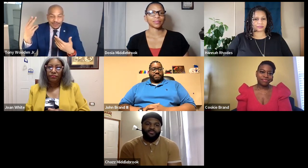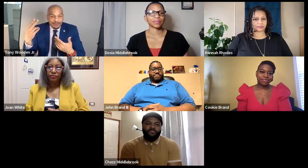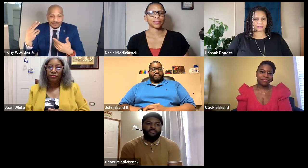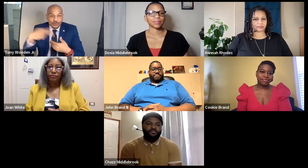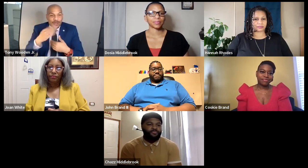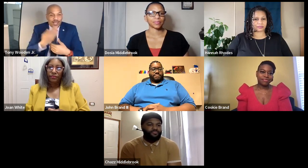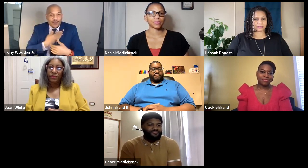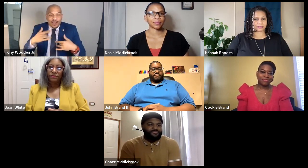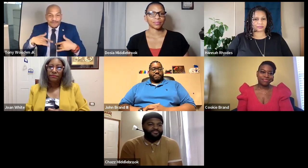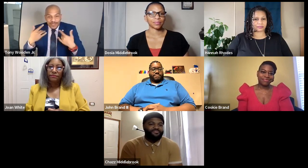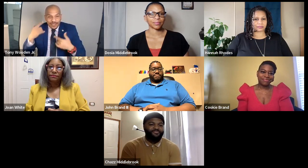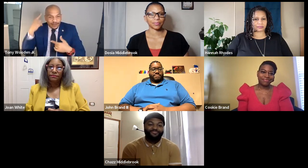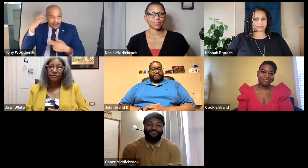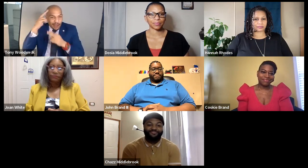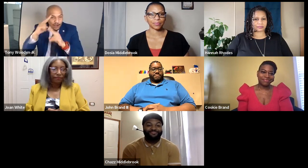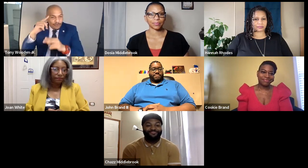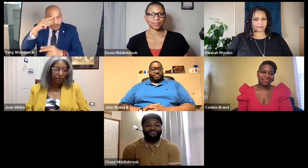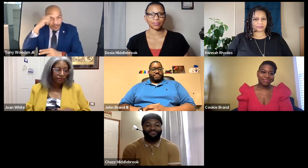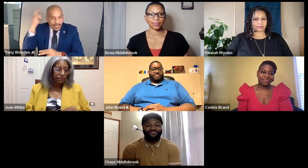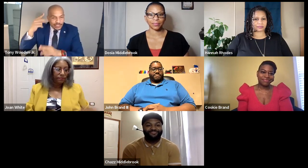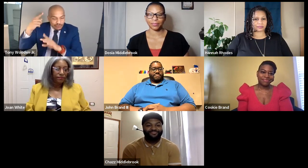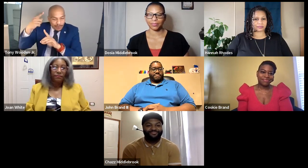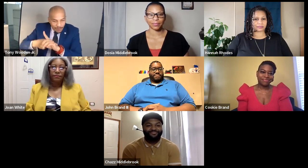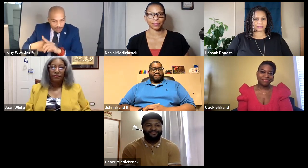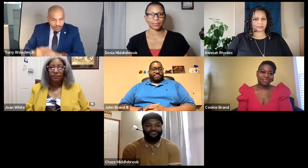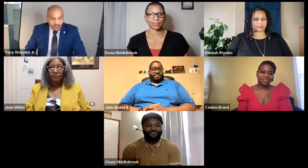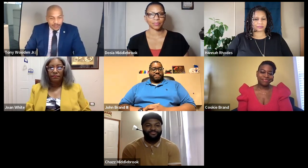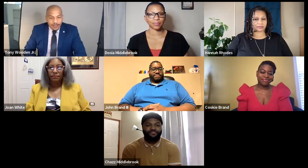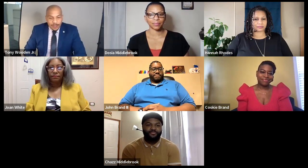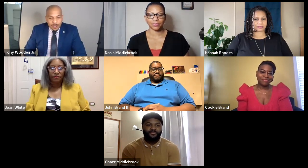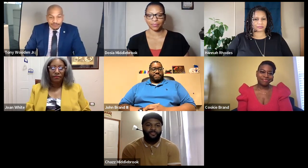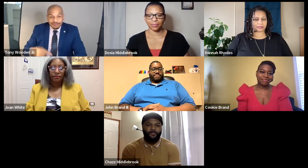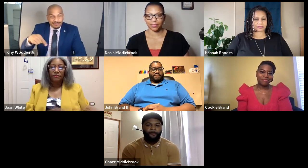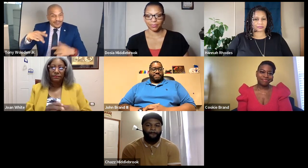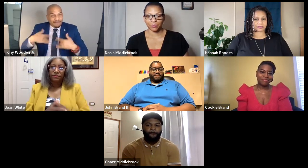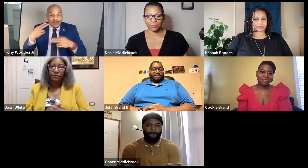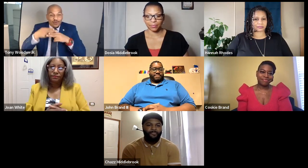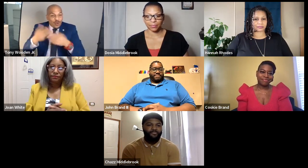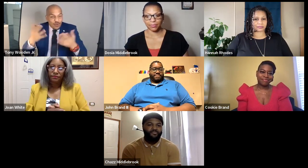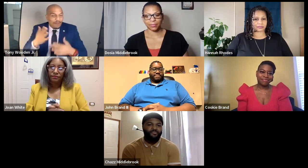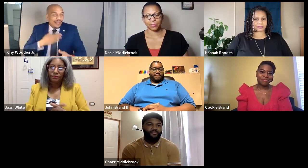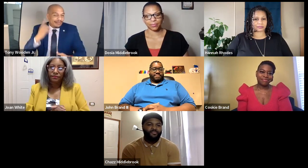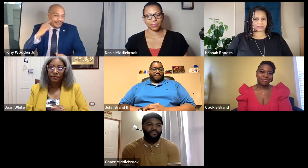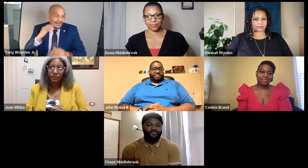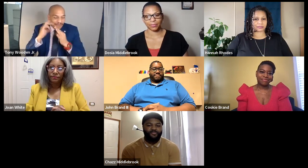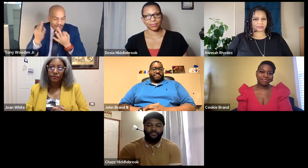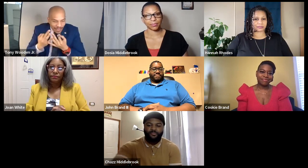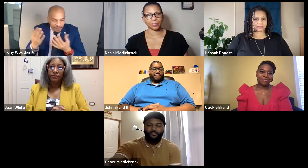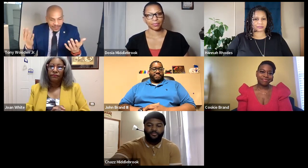Thank you all again for connecting to our event this evening in honor and recognition of Black History Month. We're calling this